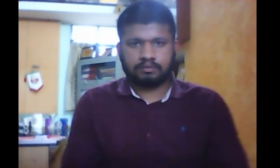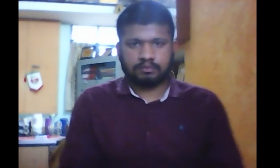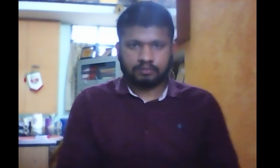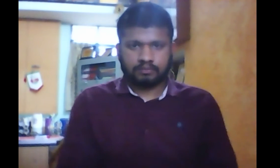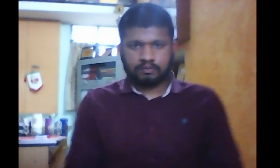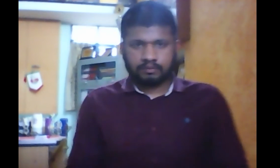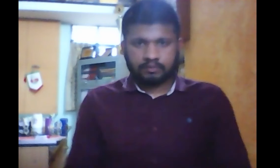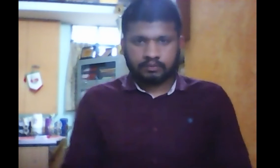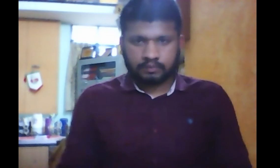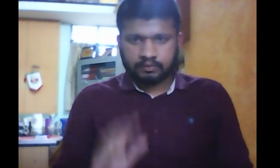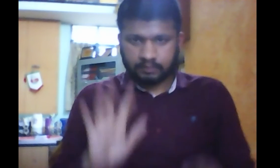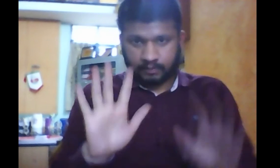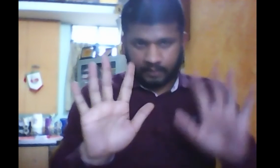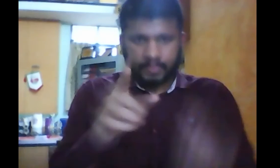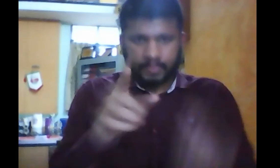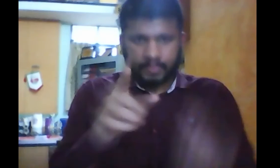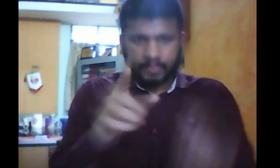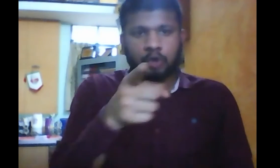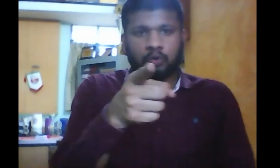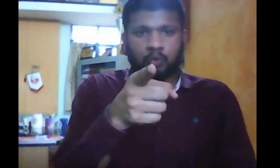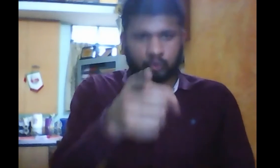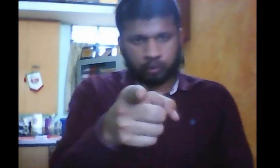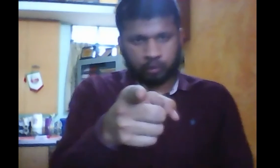have options? See, you